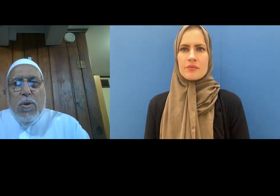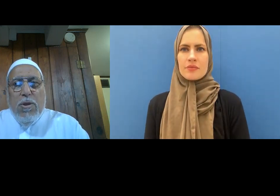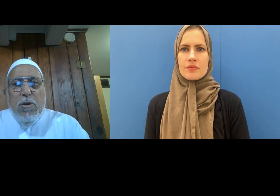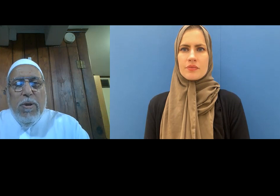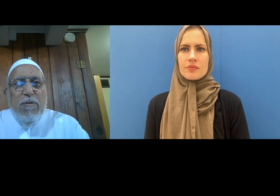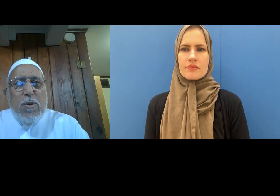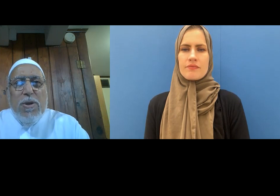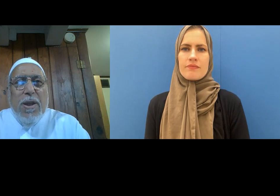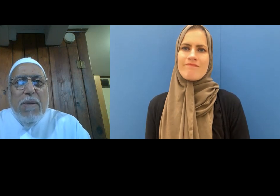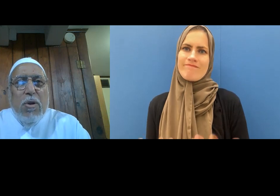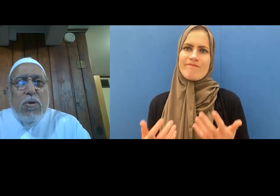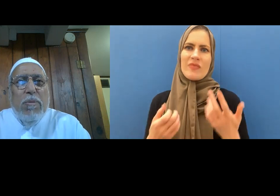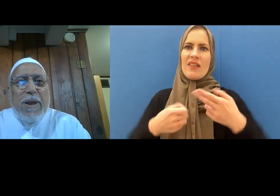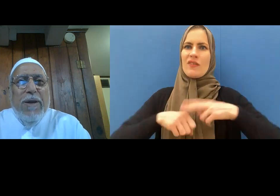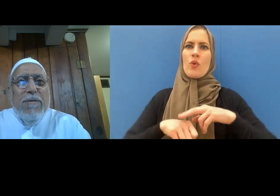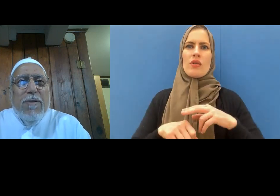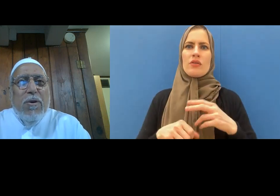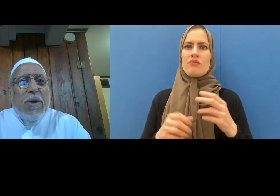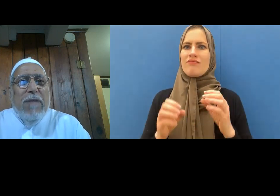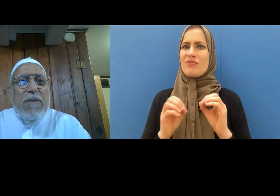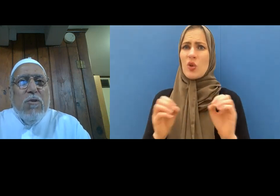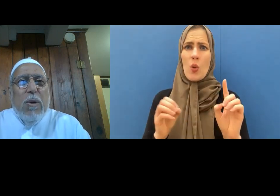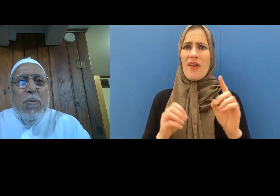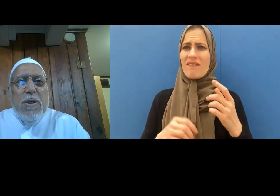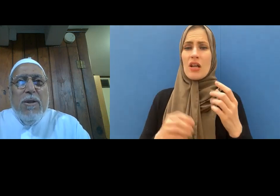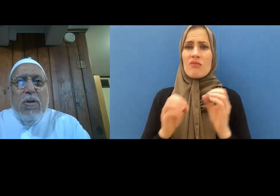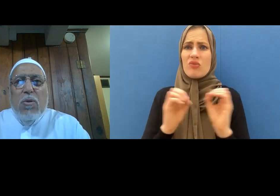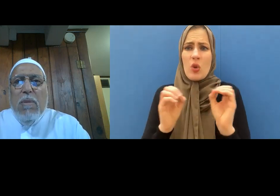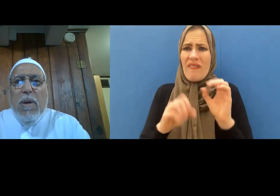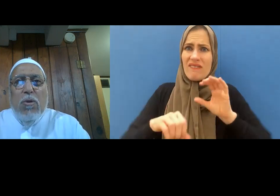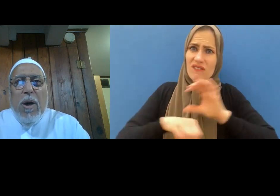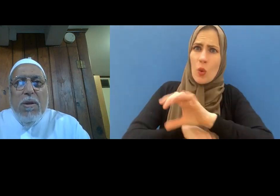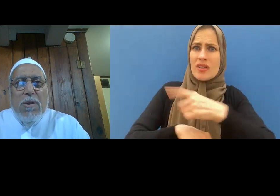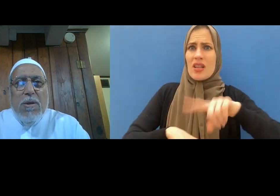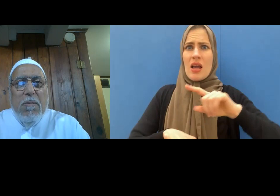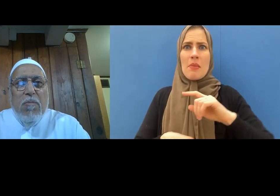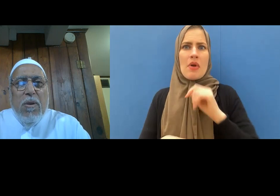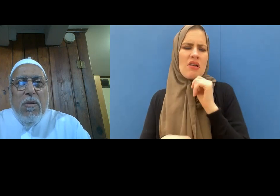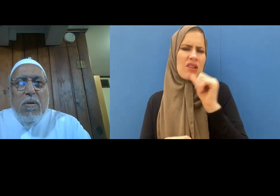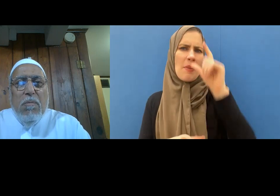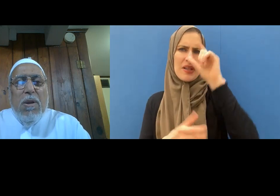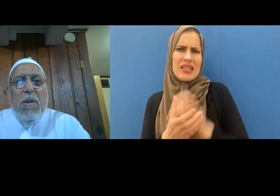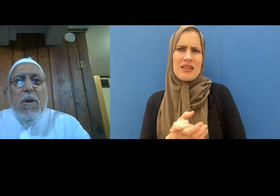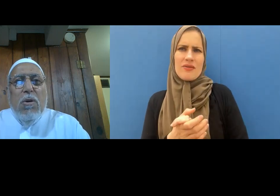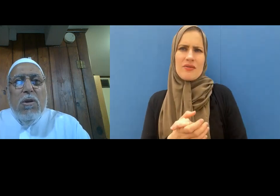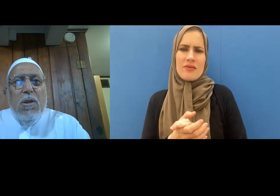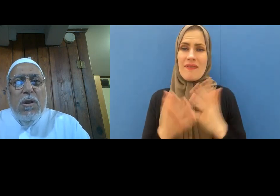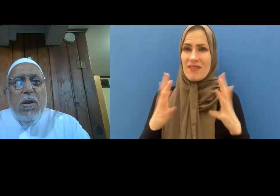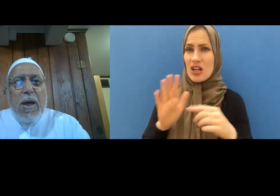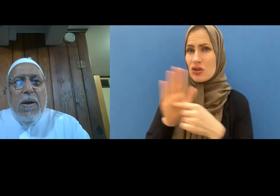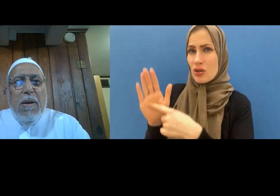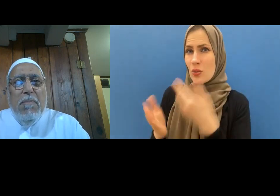Of course, nobody forced them not to believe. All evidence were presented to them and to others. But the